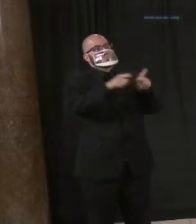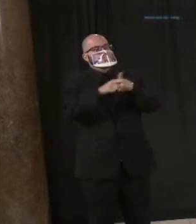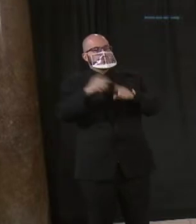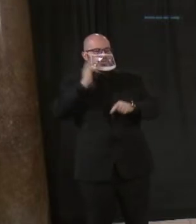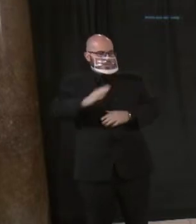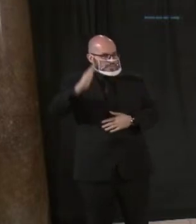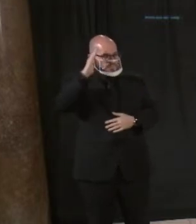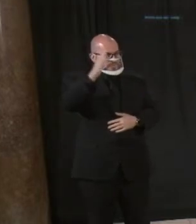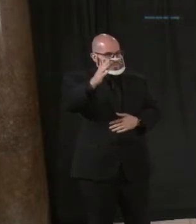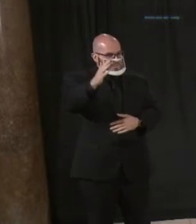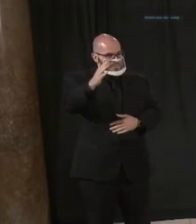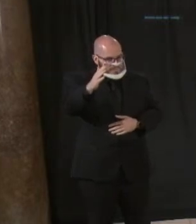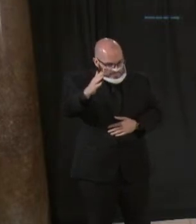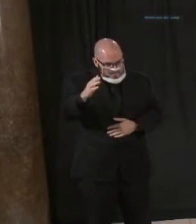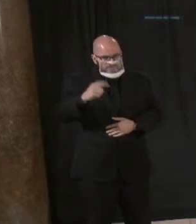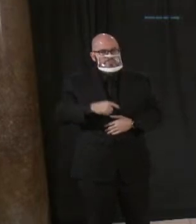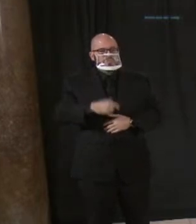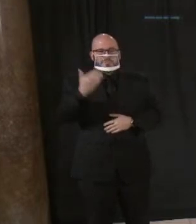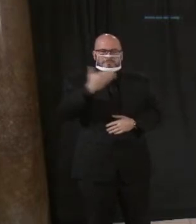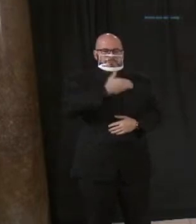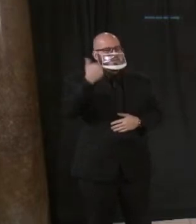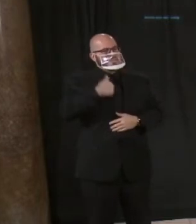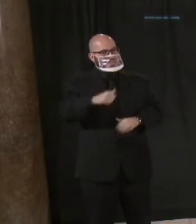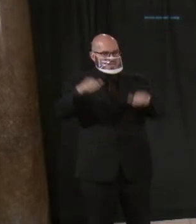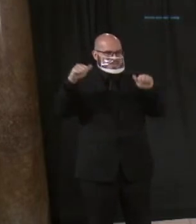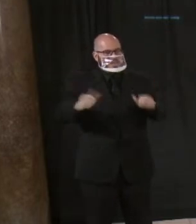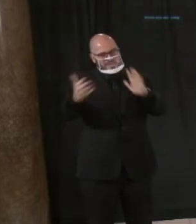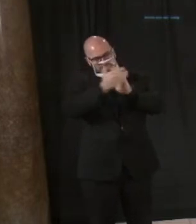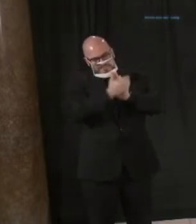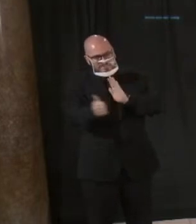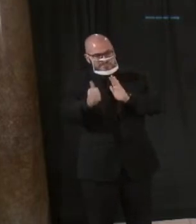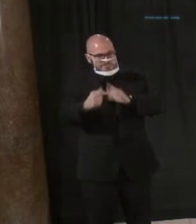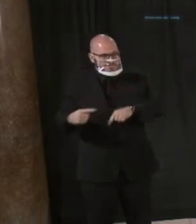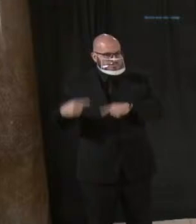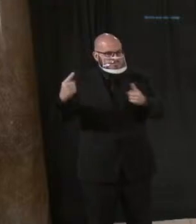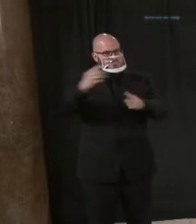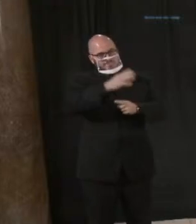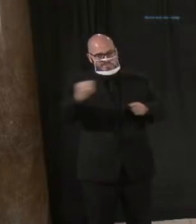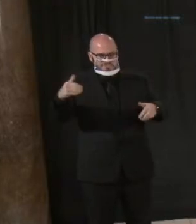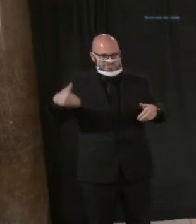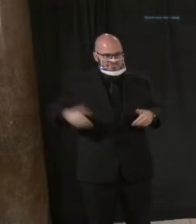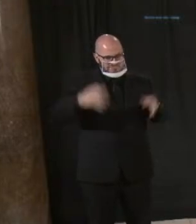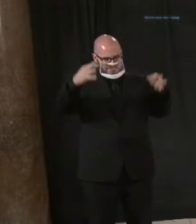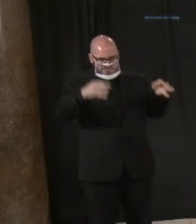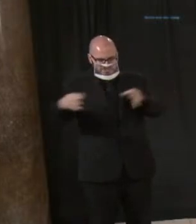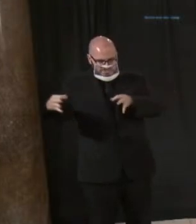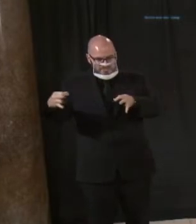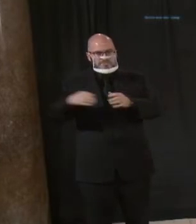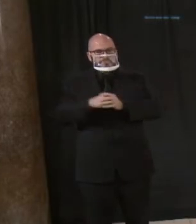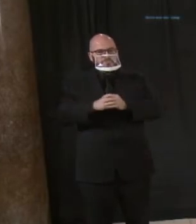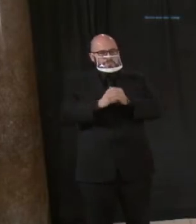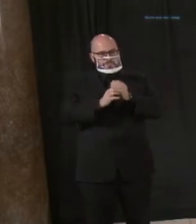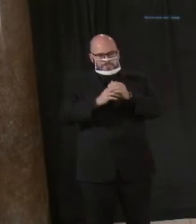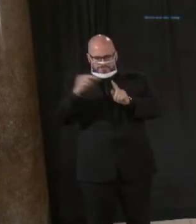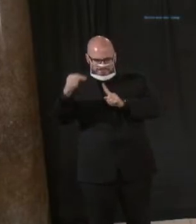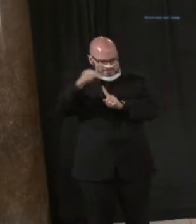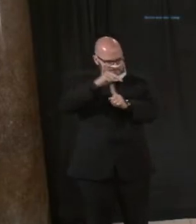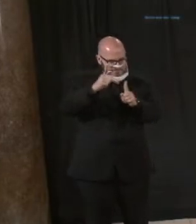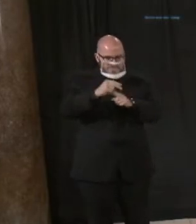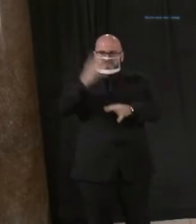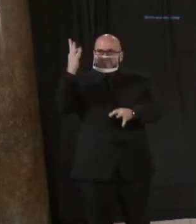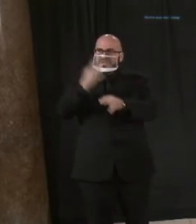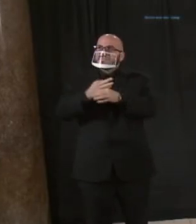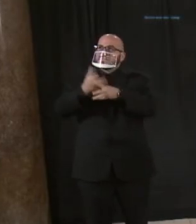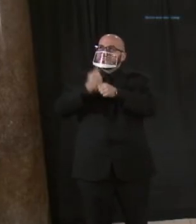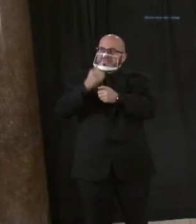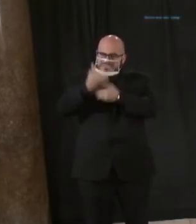I will, to the best of my skill to the best of my skill and judgment, and judgment, diligently and faithfully,